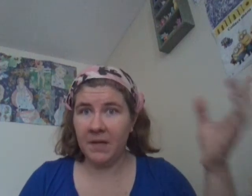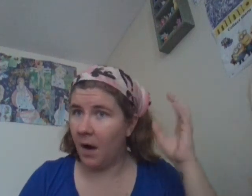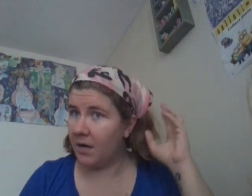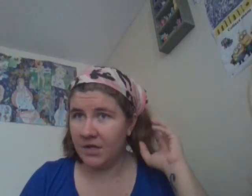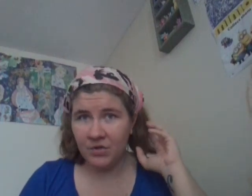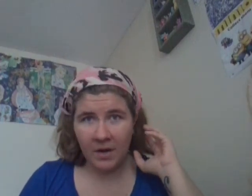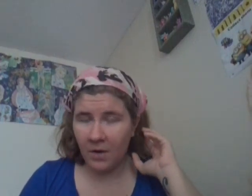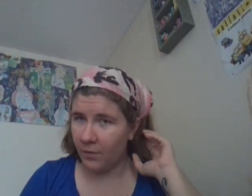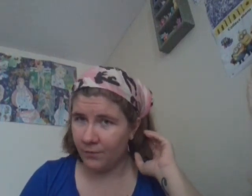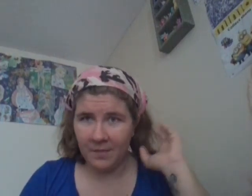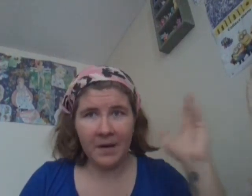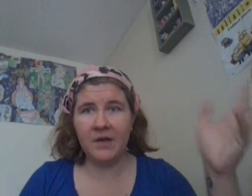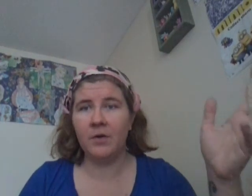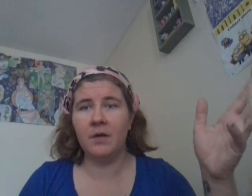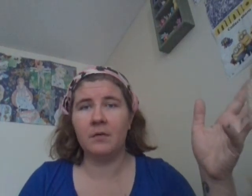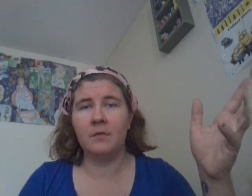a big honking truck going right by your ear.